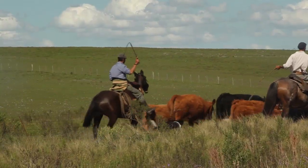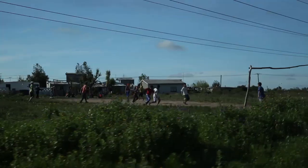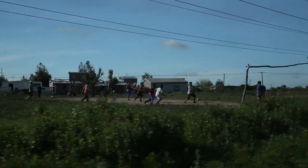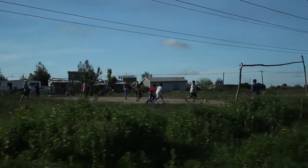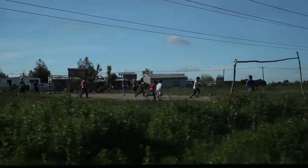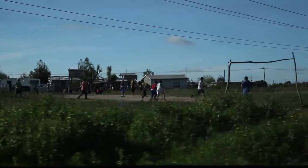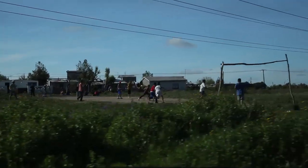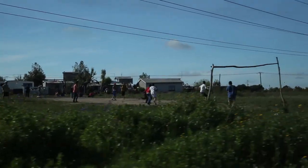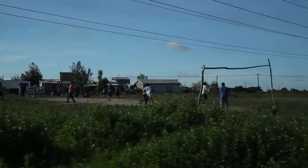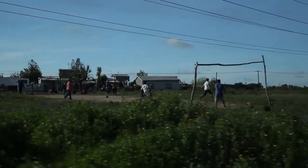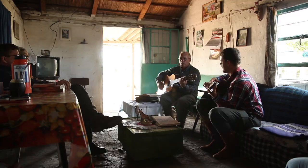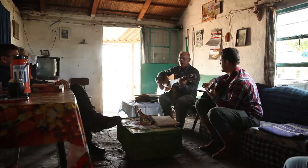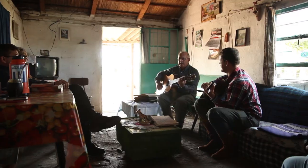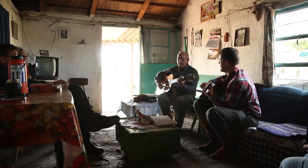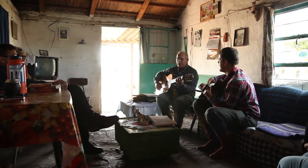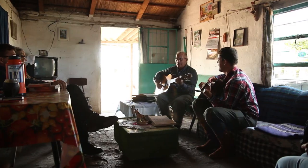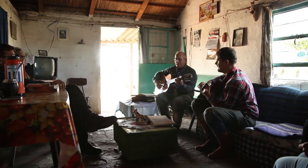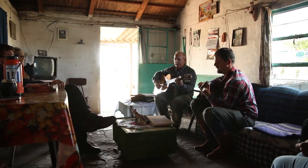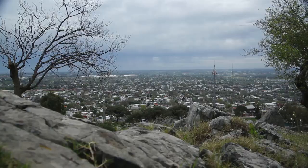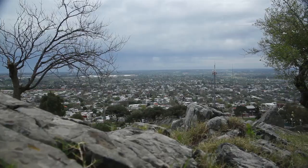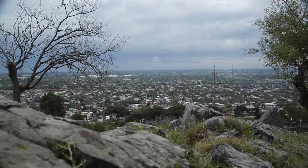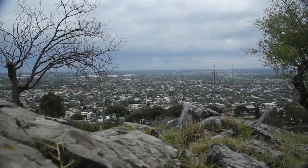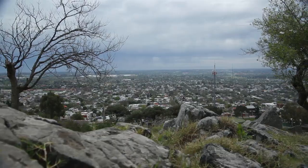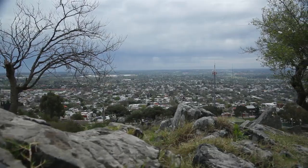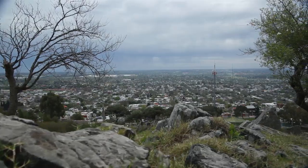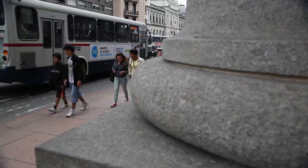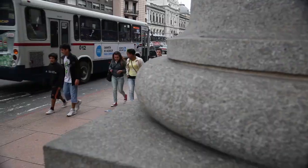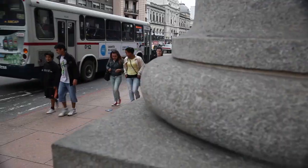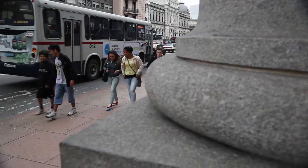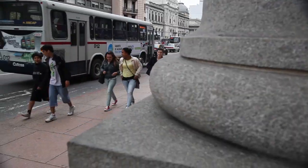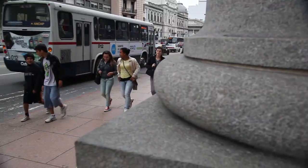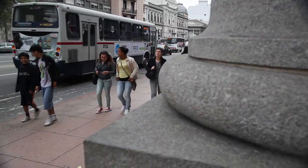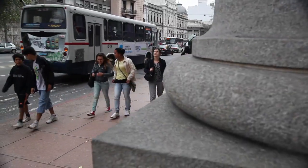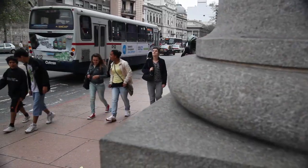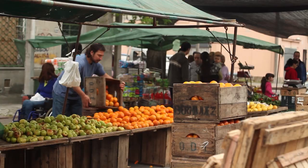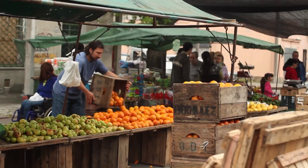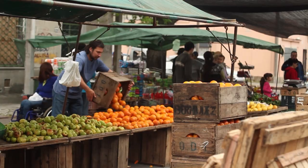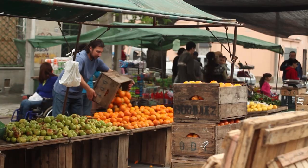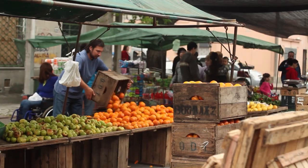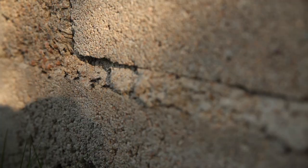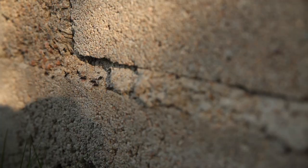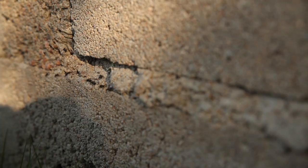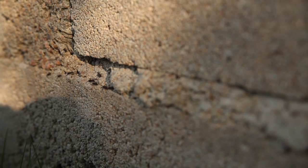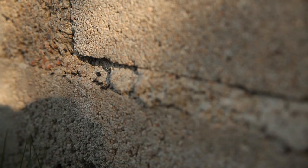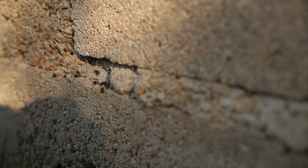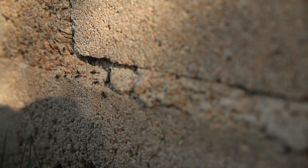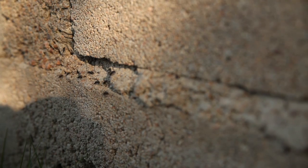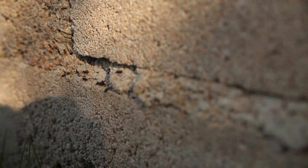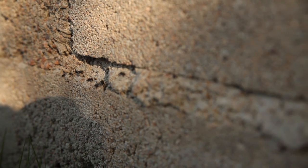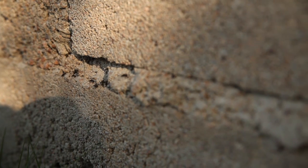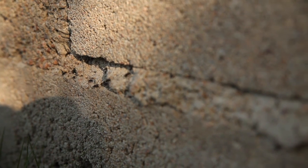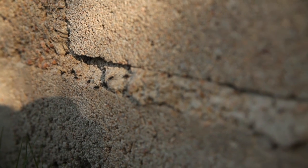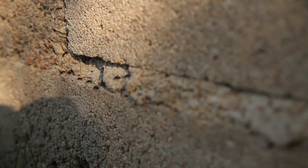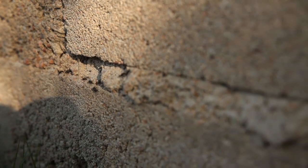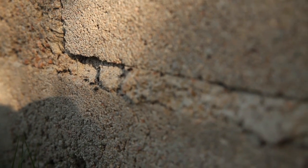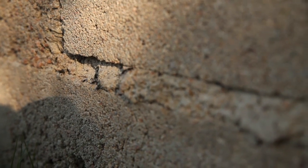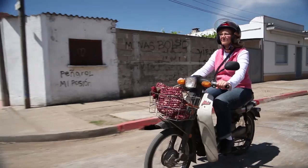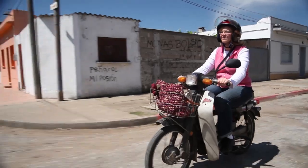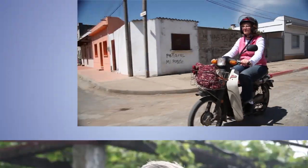We have a saying here in Uruguay, trabajando como hormigas. It means working like ants.